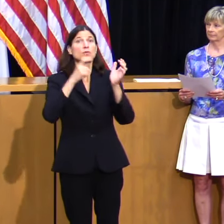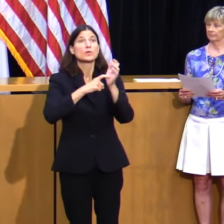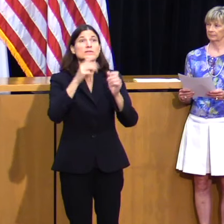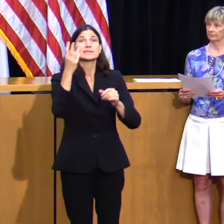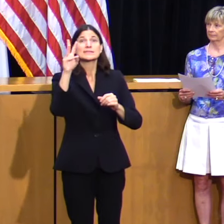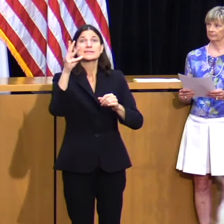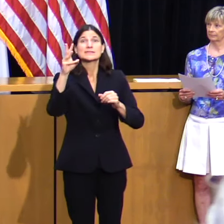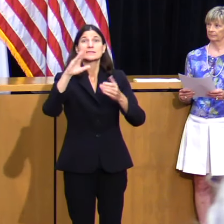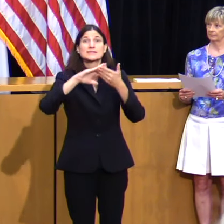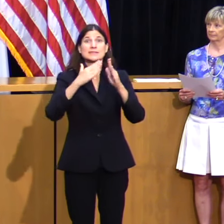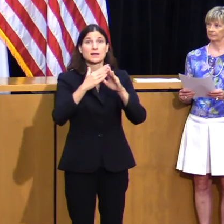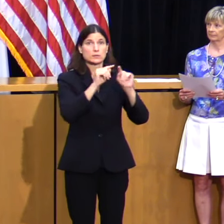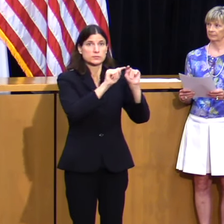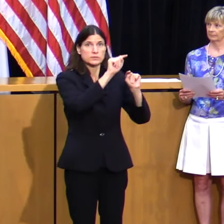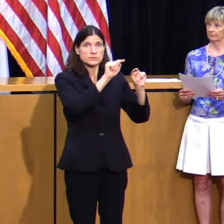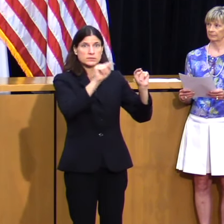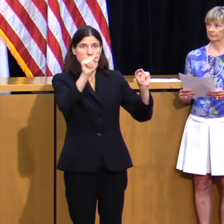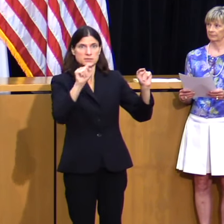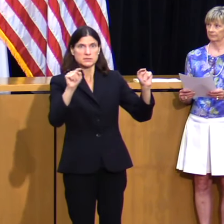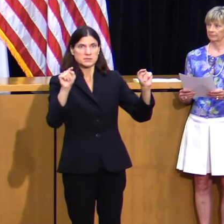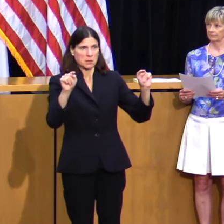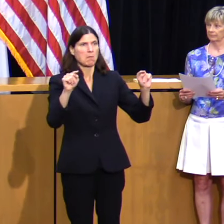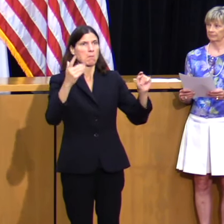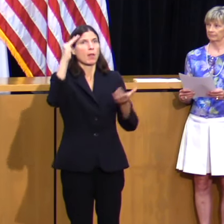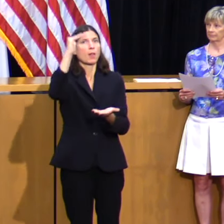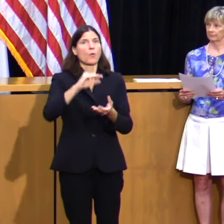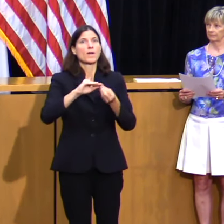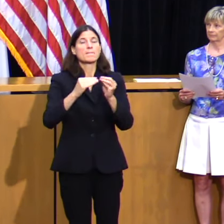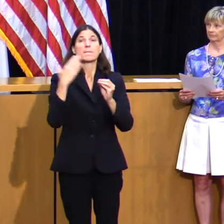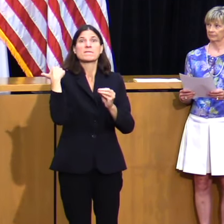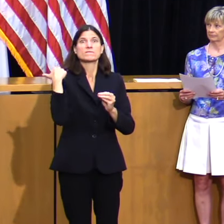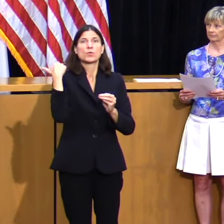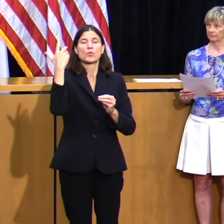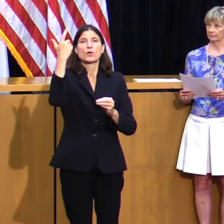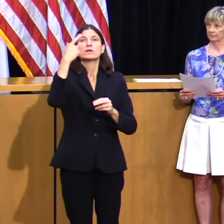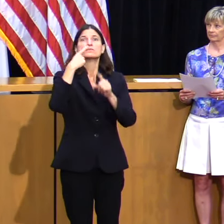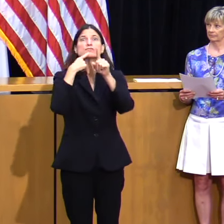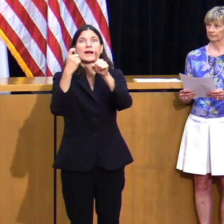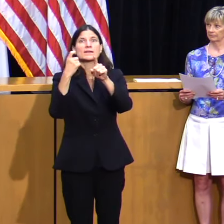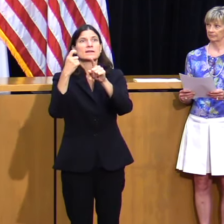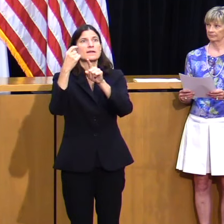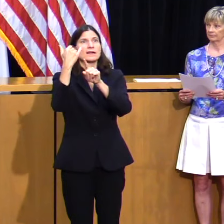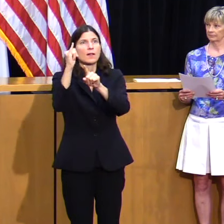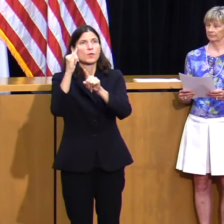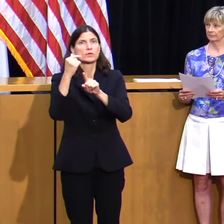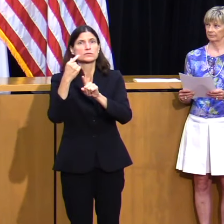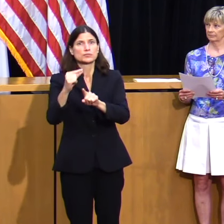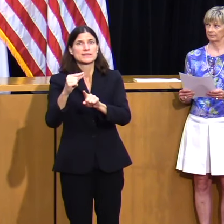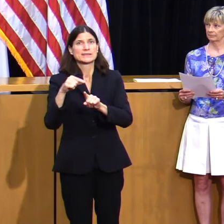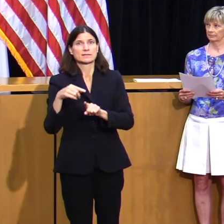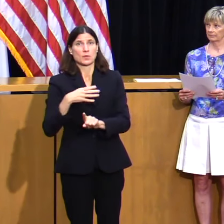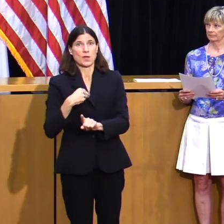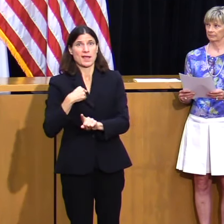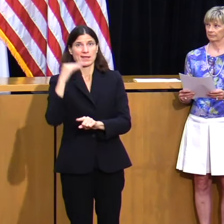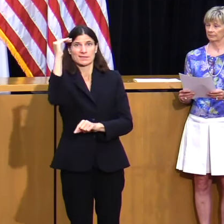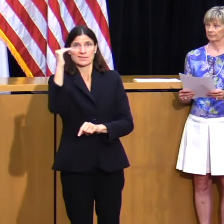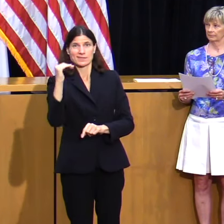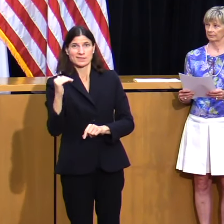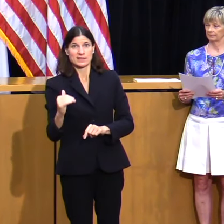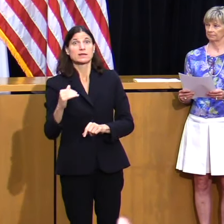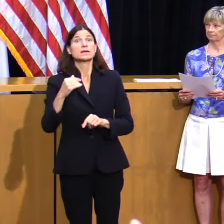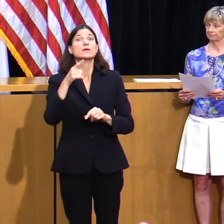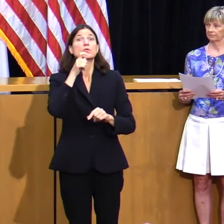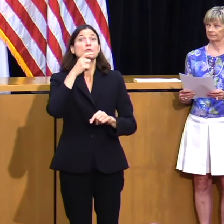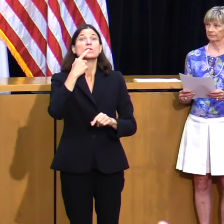status. That's a move in the right direction, and it's good to see. Meanwhile, Holyoke and Hull moved from high to moderate